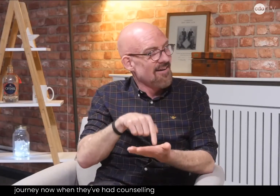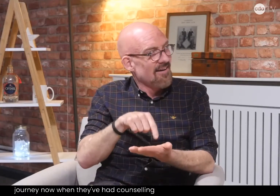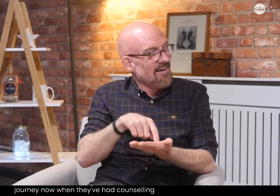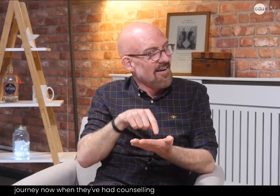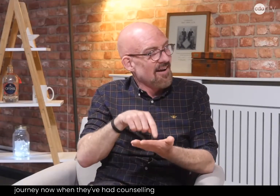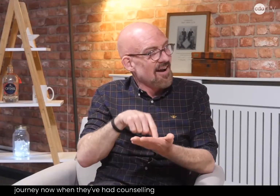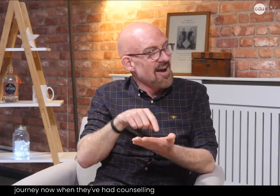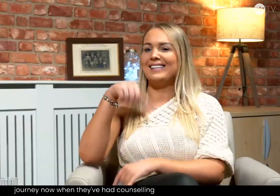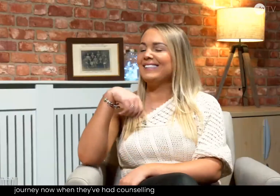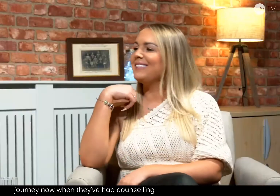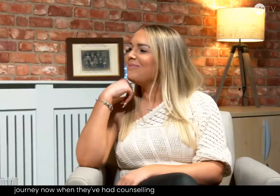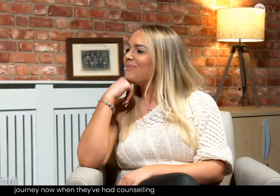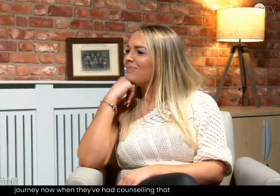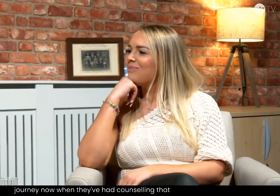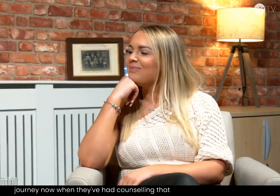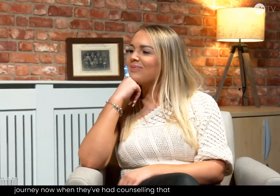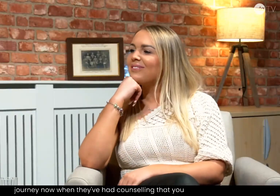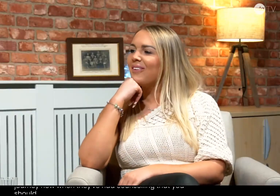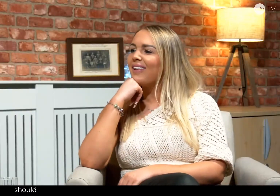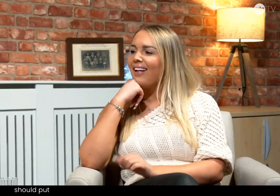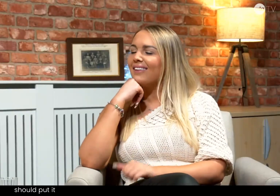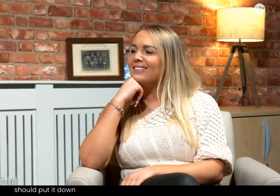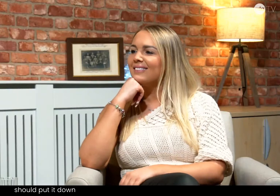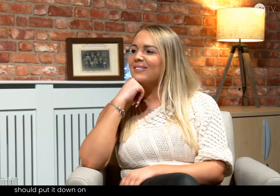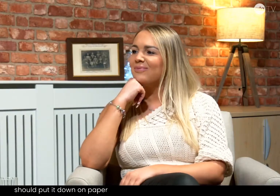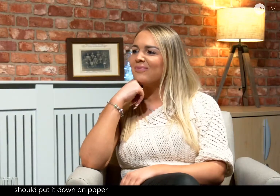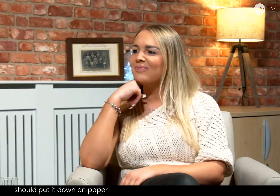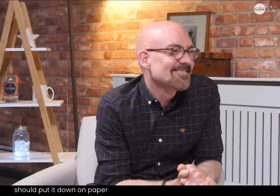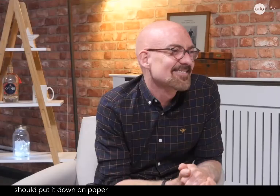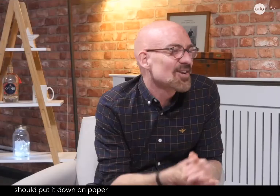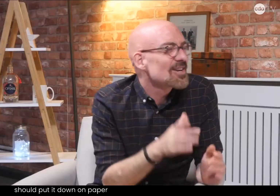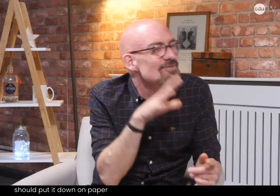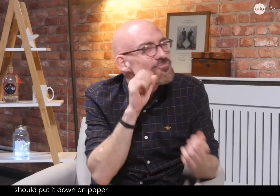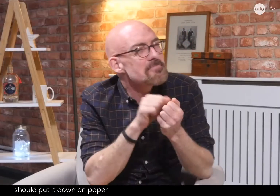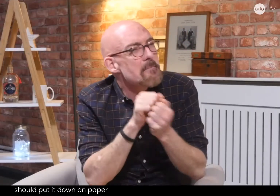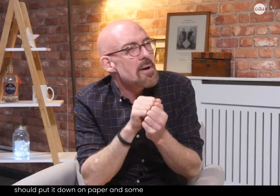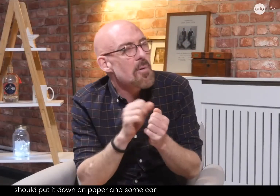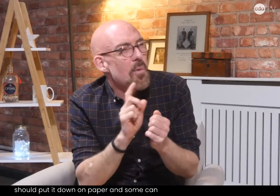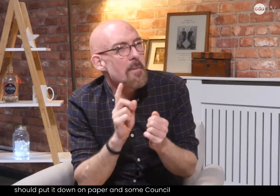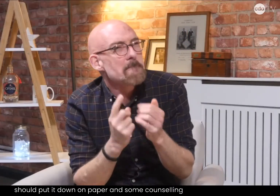that you should put it down on paper. Yeah, and some counsellors say that as well, don't they, to keep a journal.